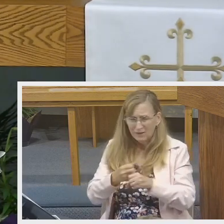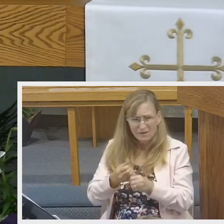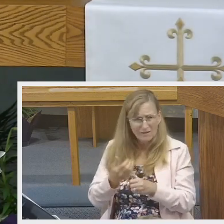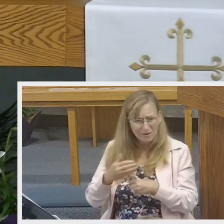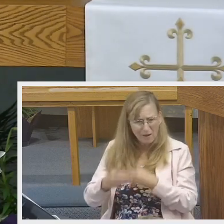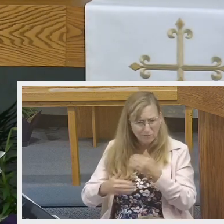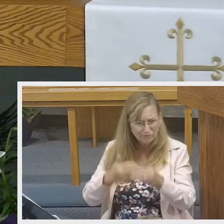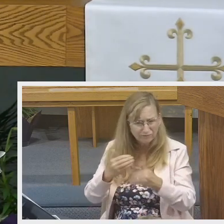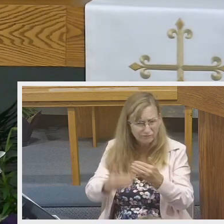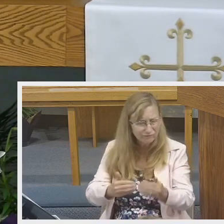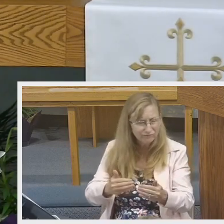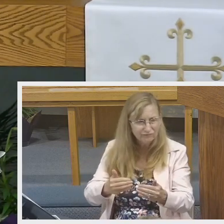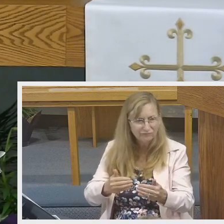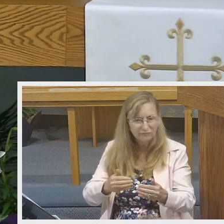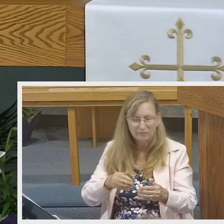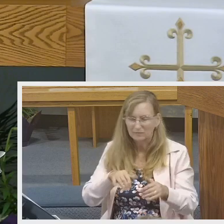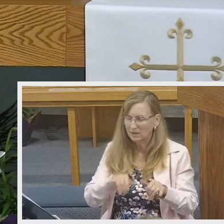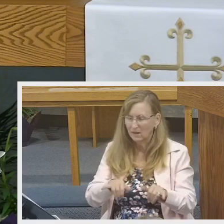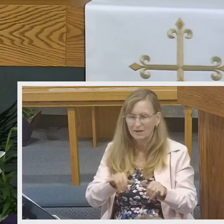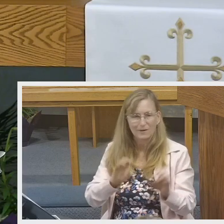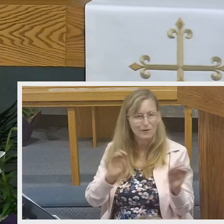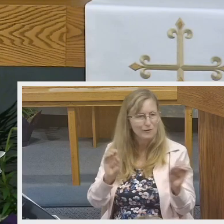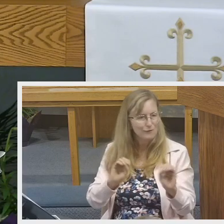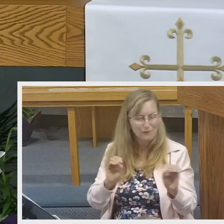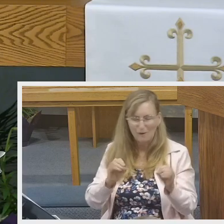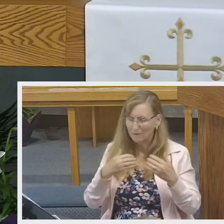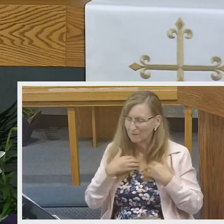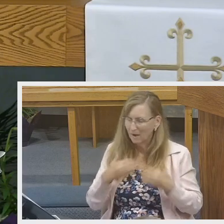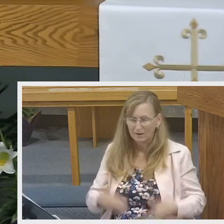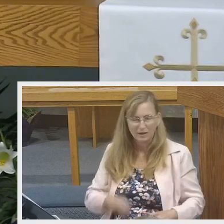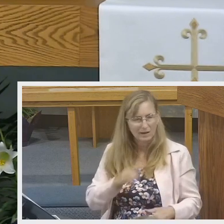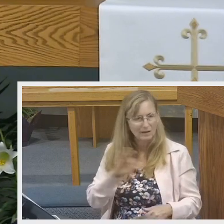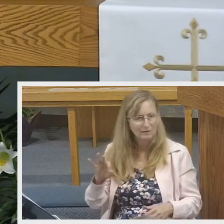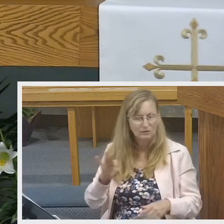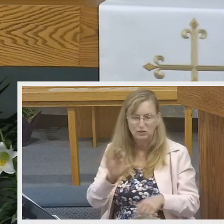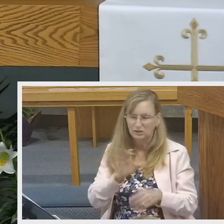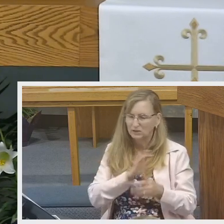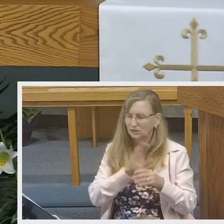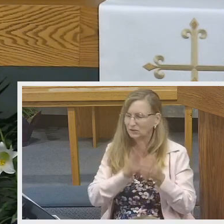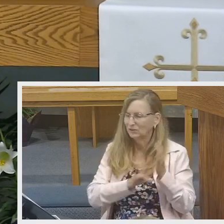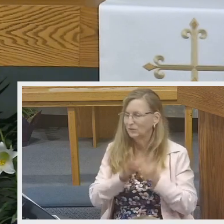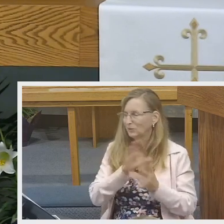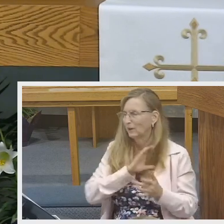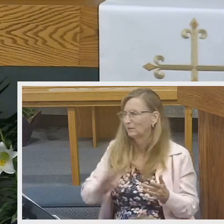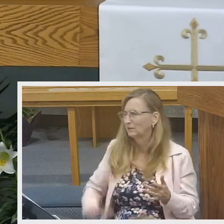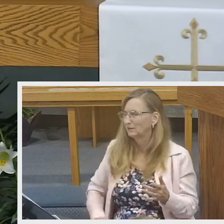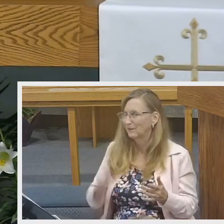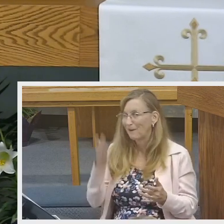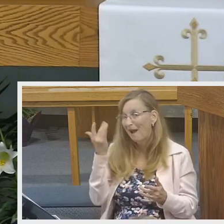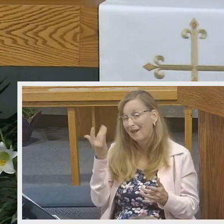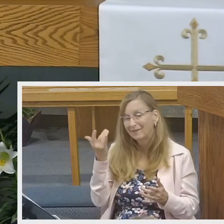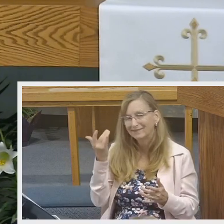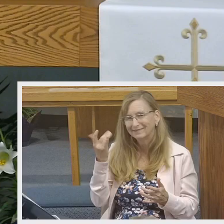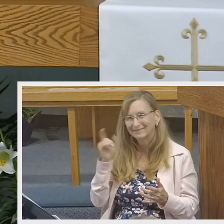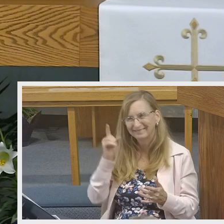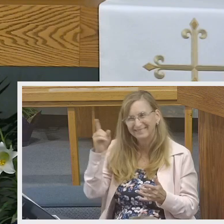no one has ever produced the corpse of Jesus Christ because he is alive.